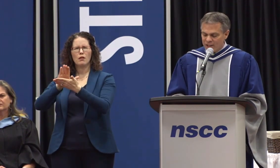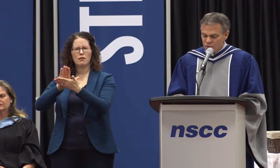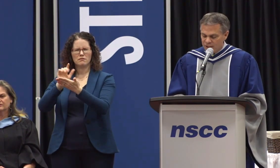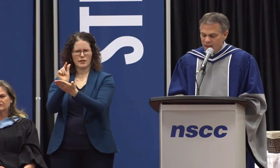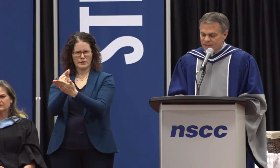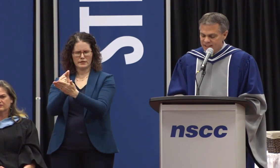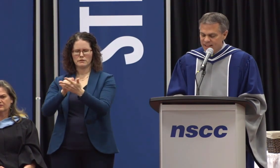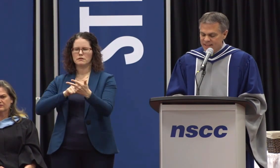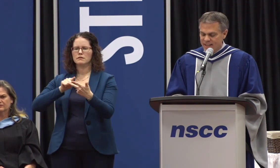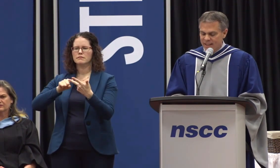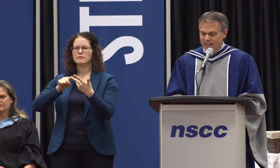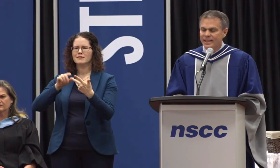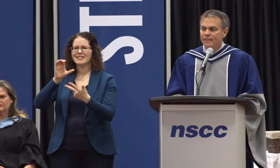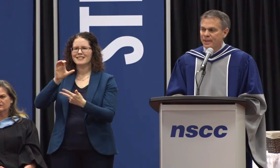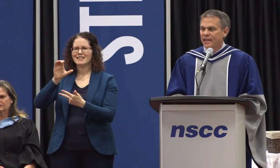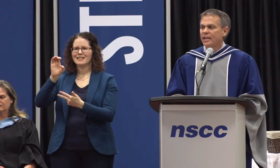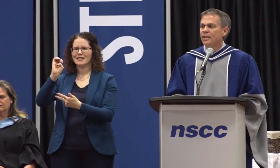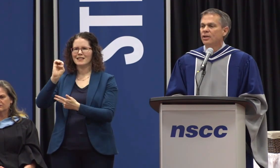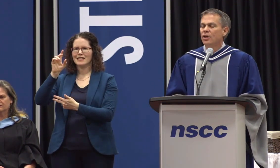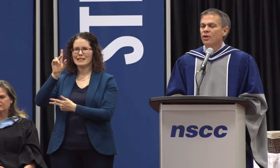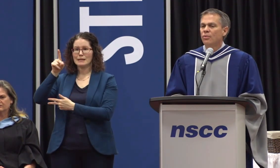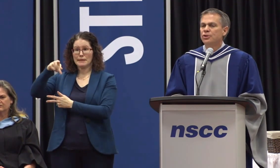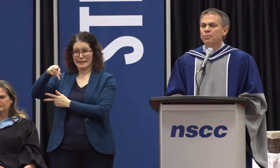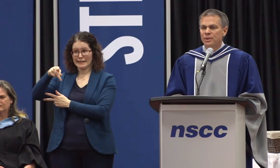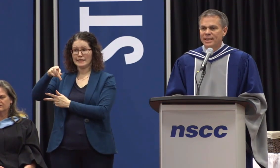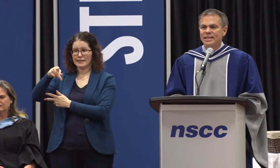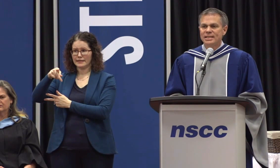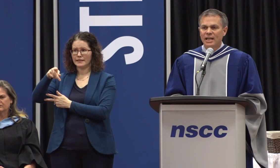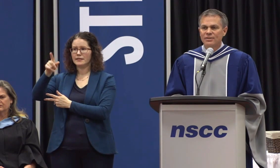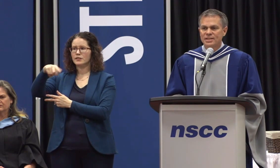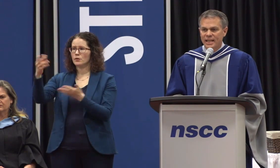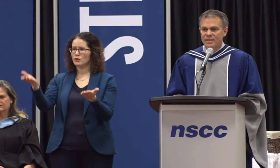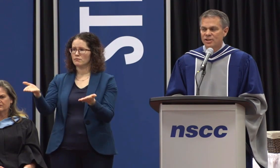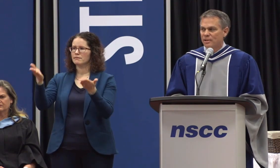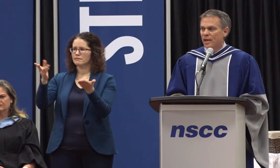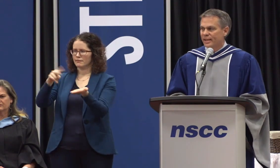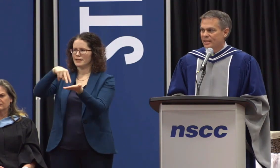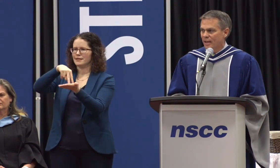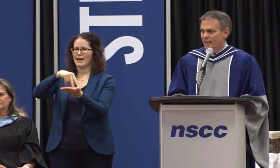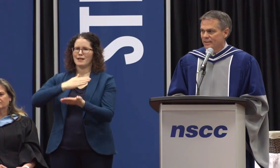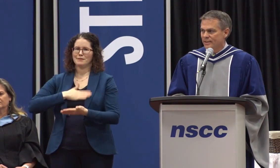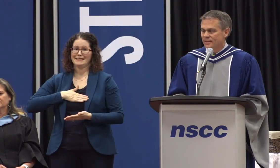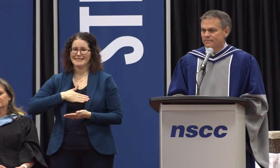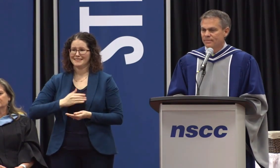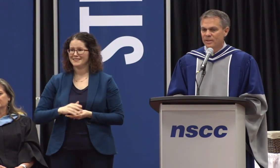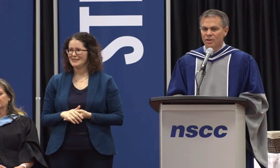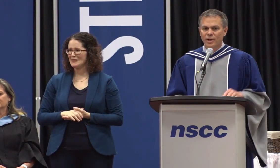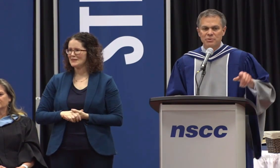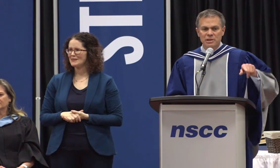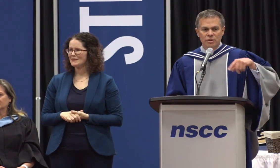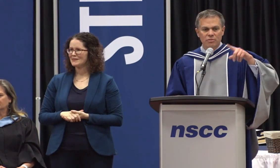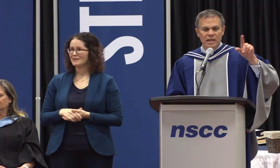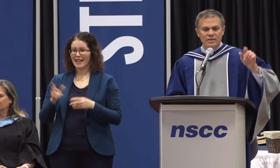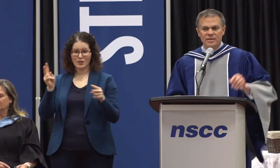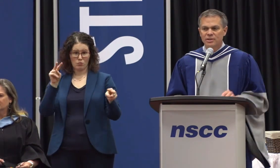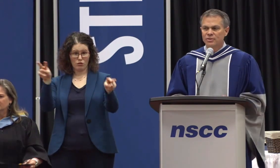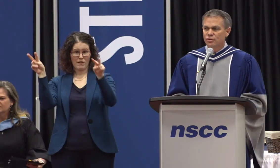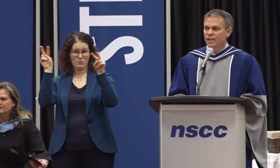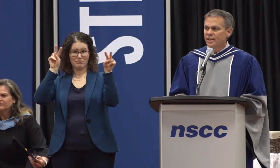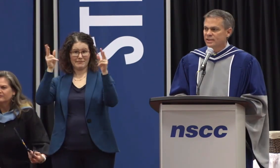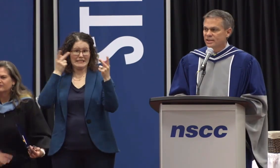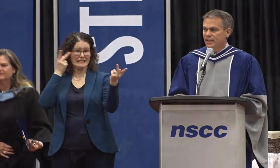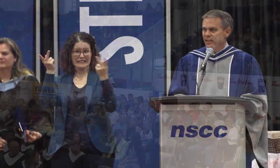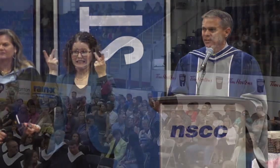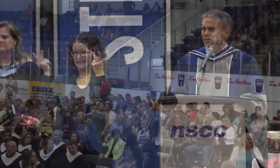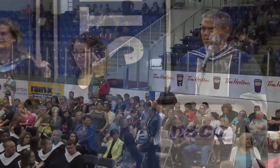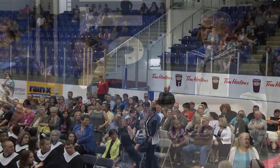a graduate of CCEDP, would you please now stand to be recognized? And graduates, look around and see who's